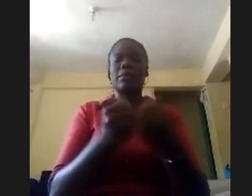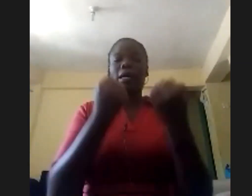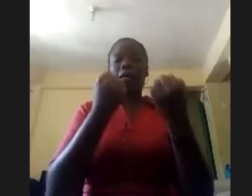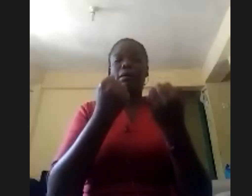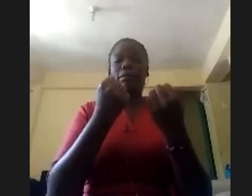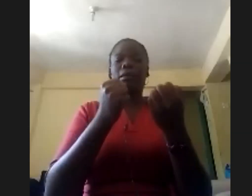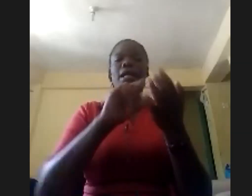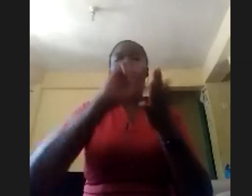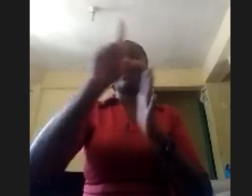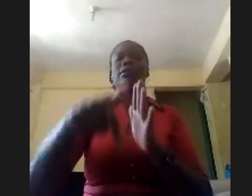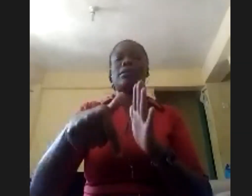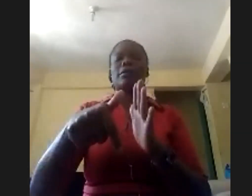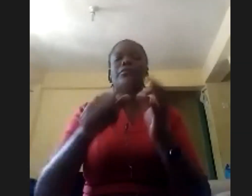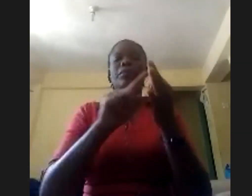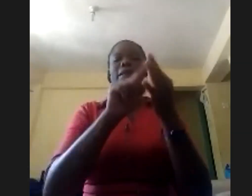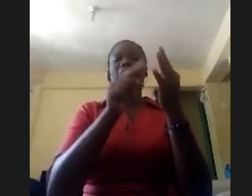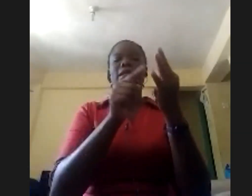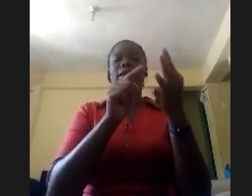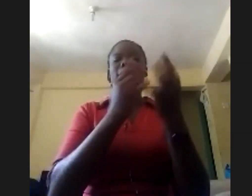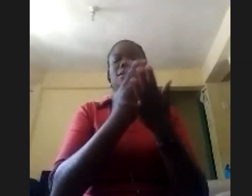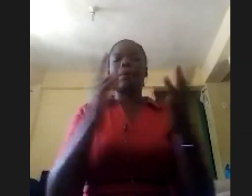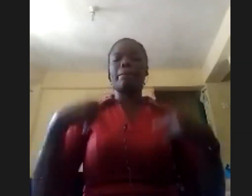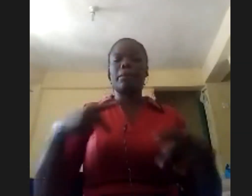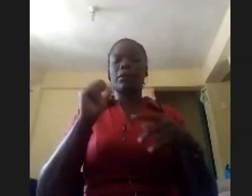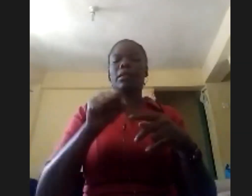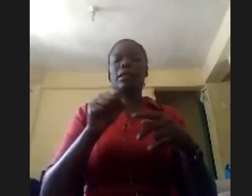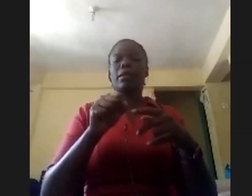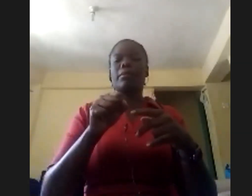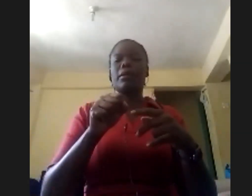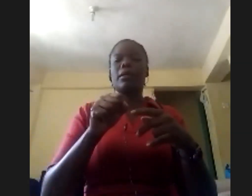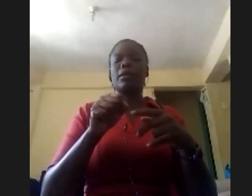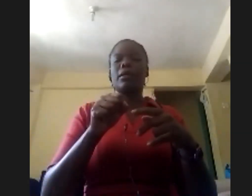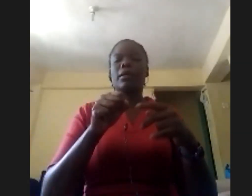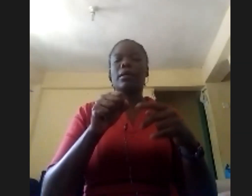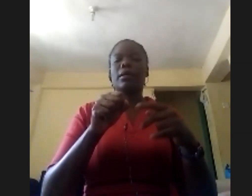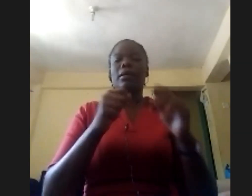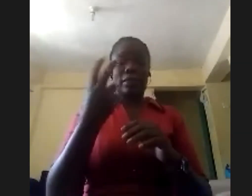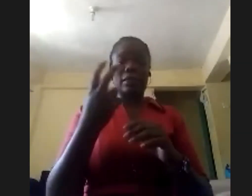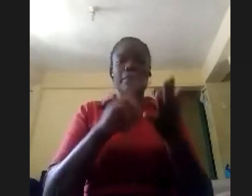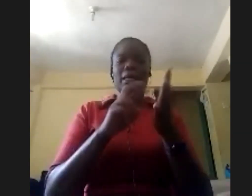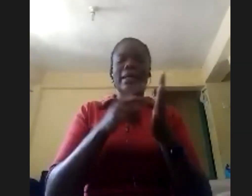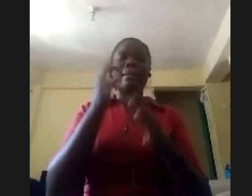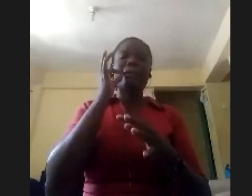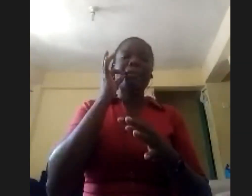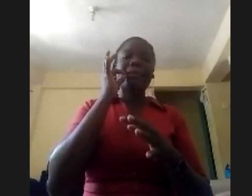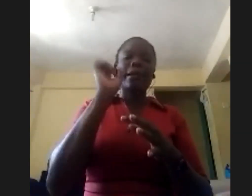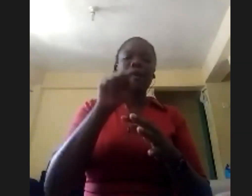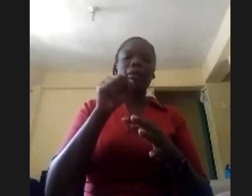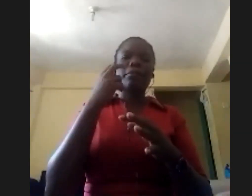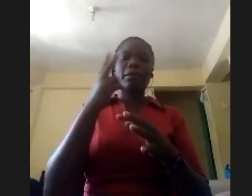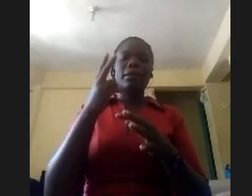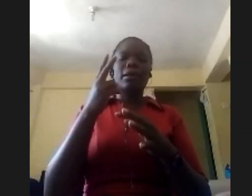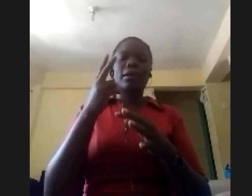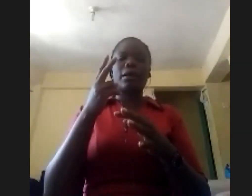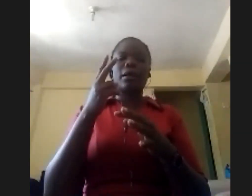but sadly for some people it can even be soon. So weed can seem a very drug that is not lethal,